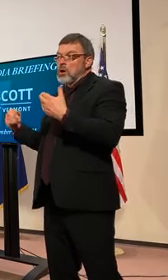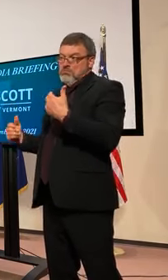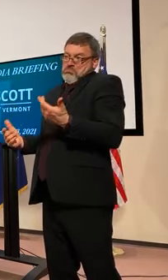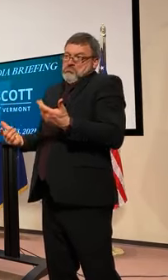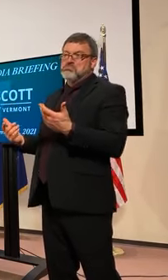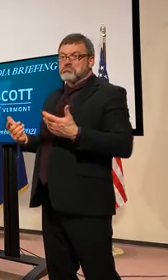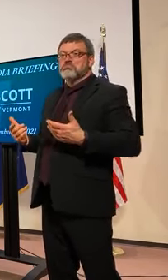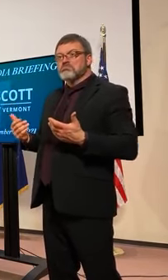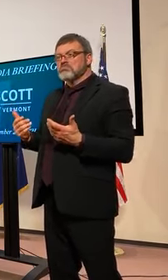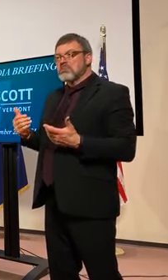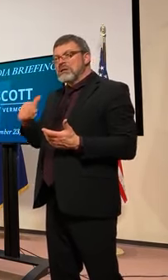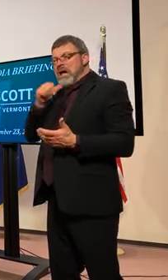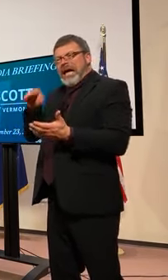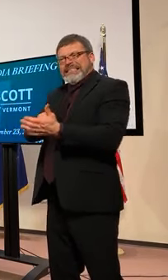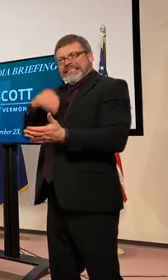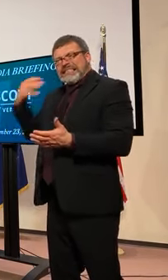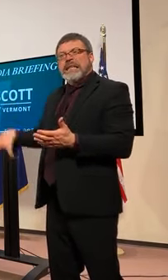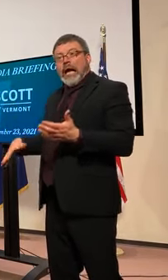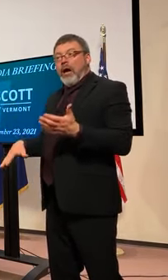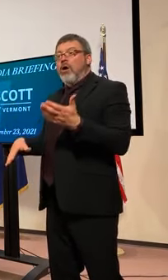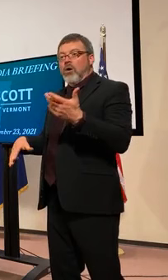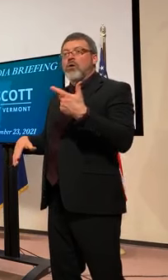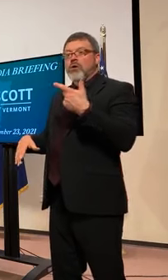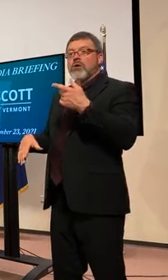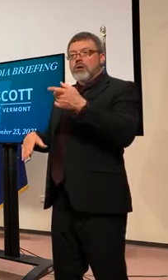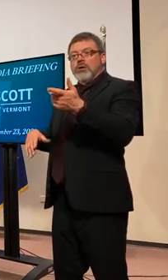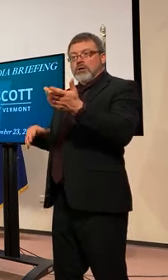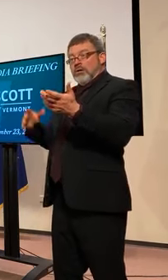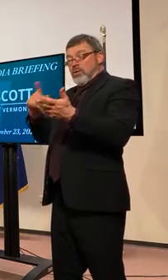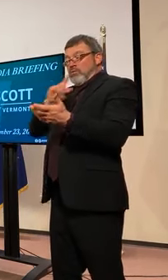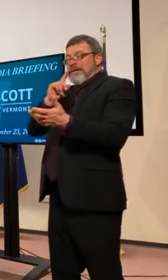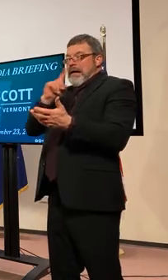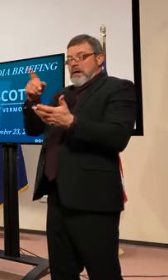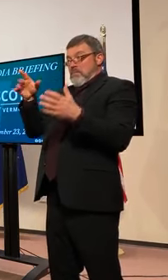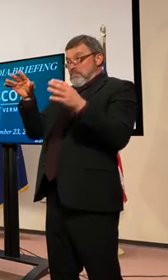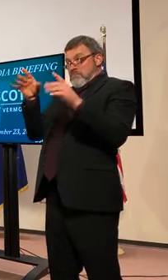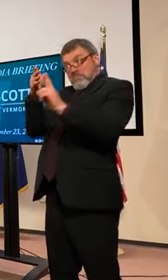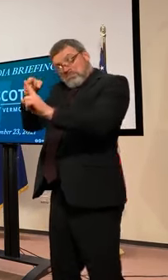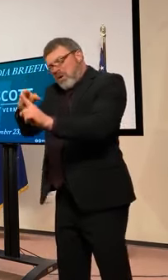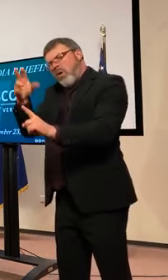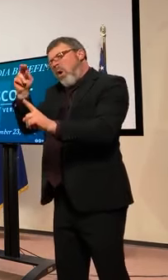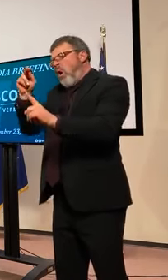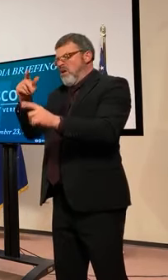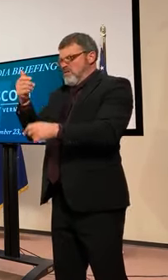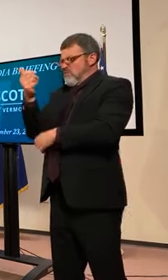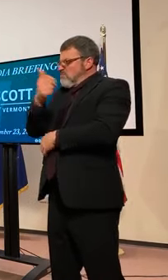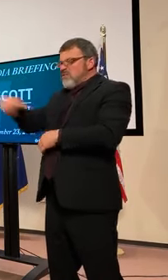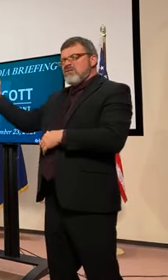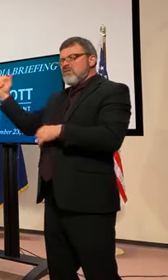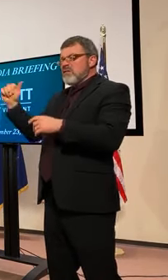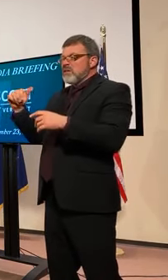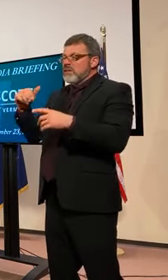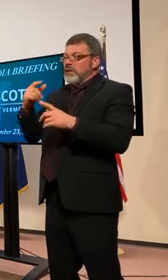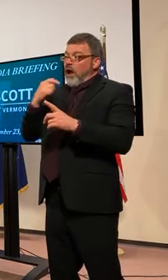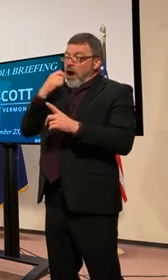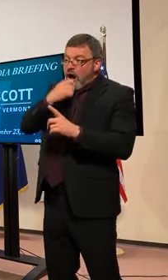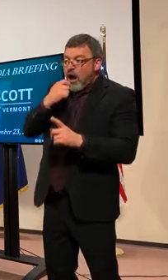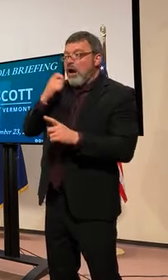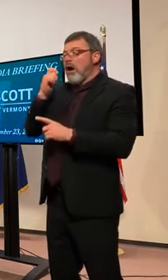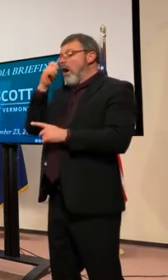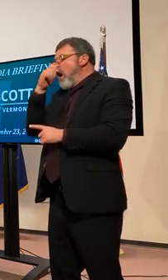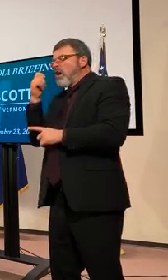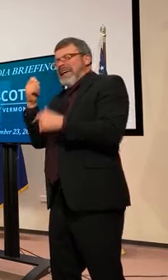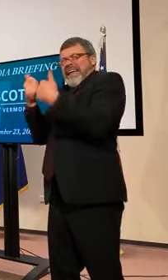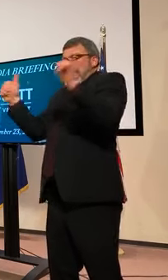supply, because it's any test is good, you know, and we're certainly doing more testing, as has been reported by